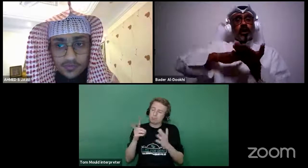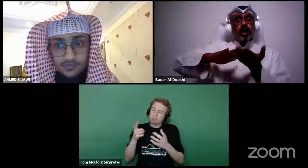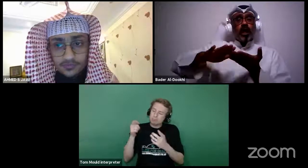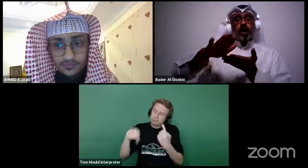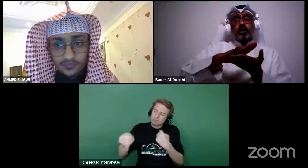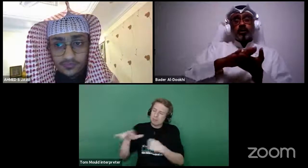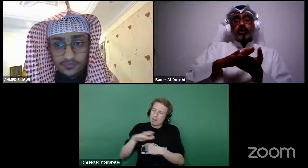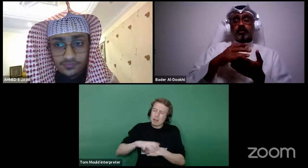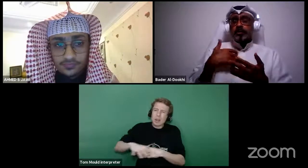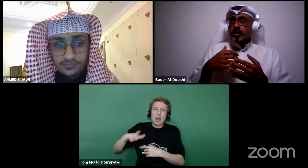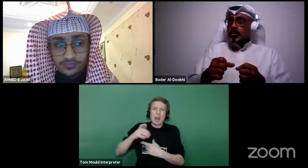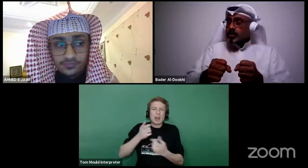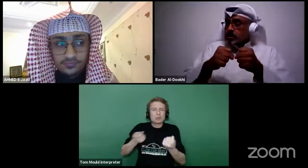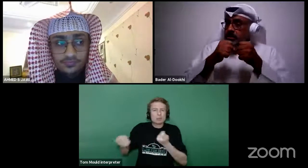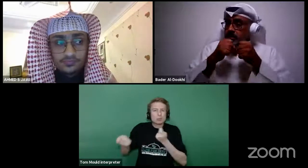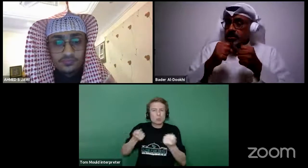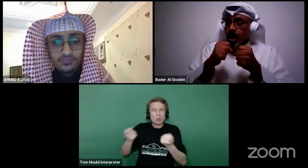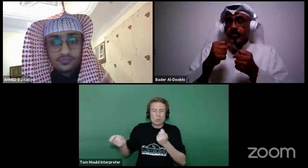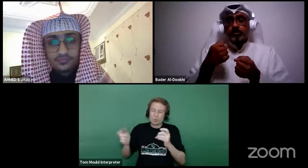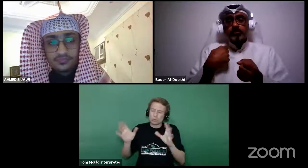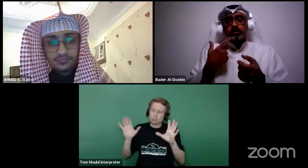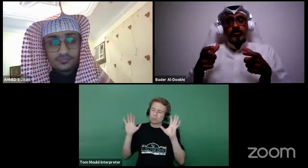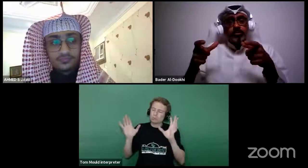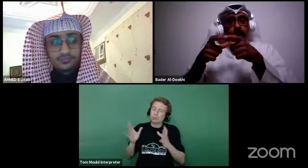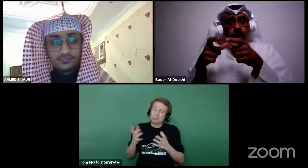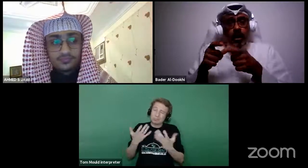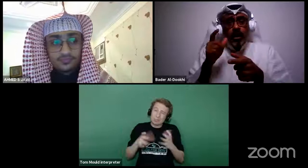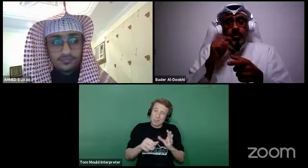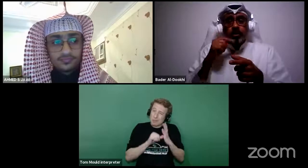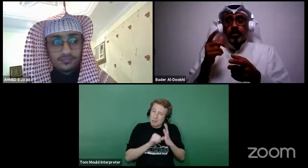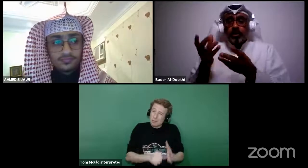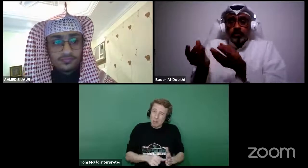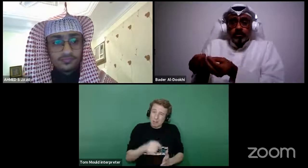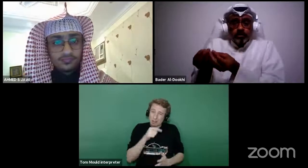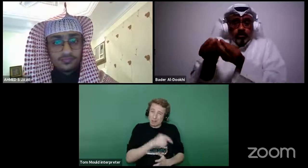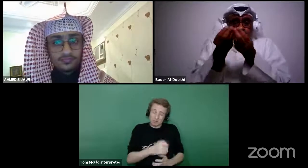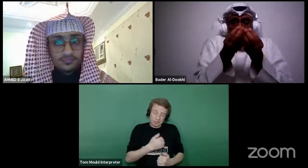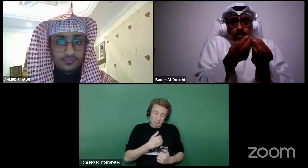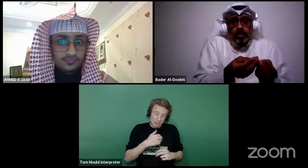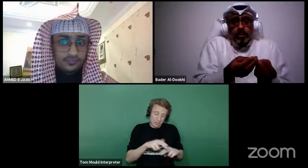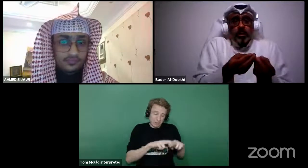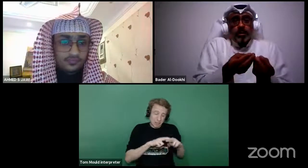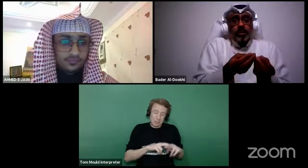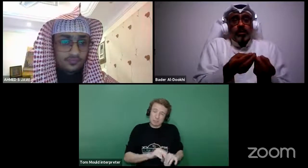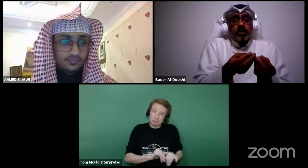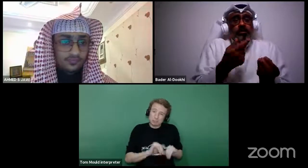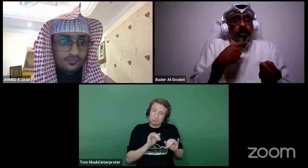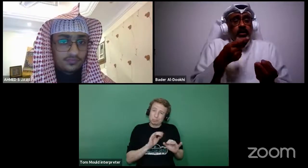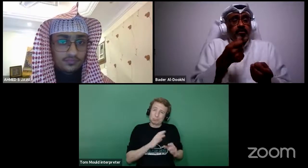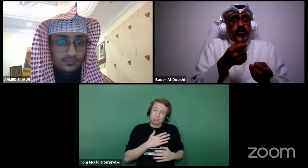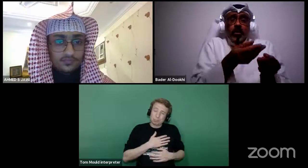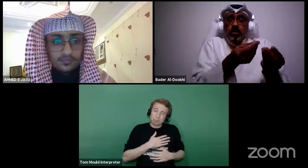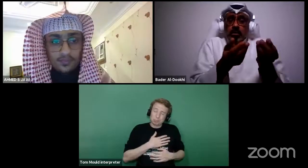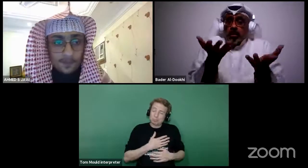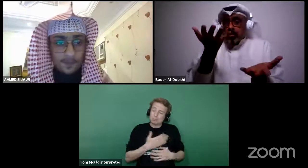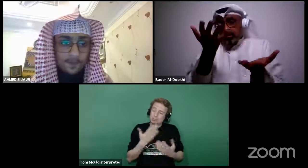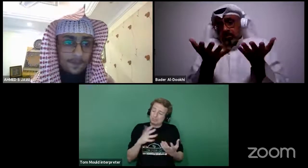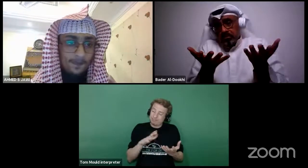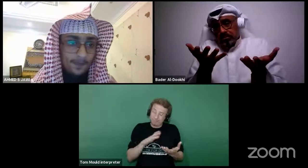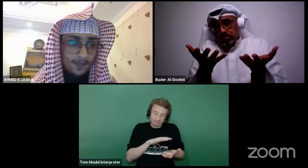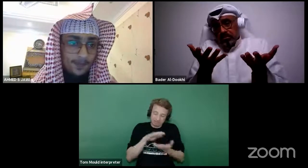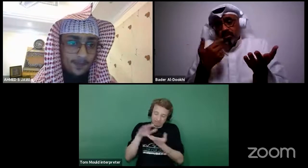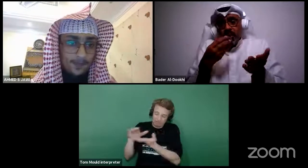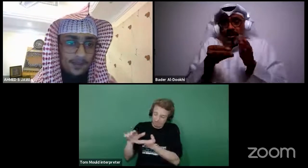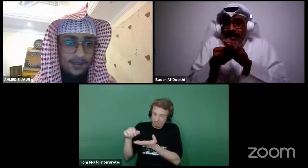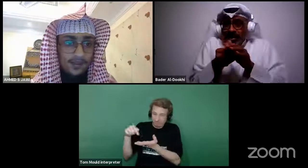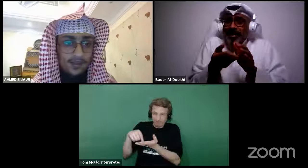has hit us and our family, and we have brought but poor capital. So pay us full measure and be charitable to